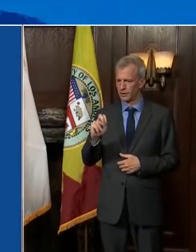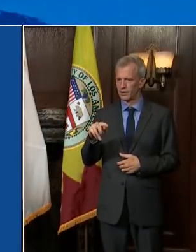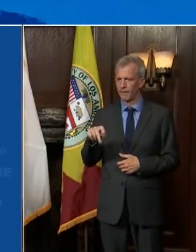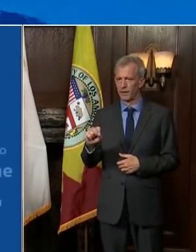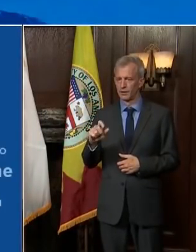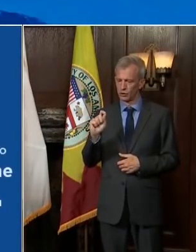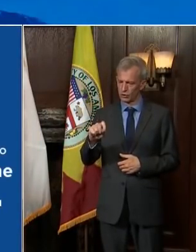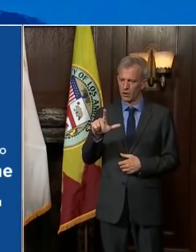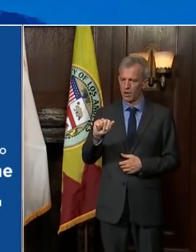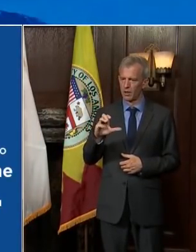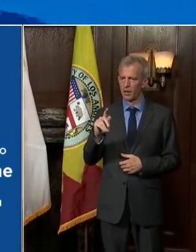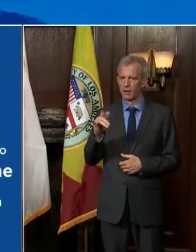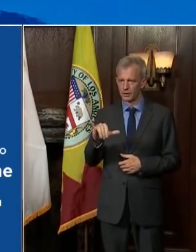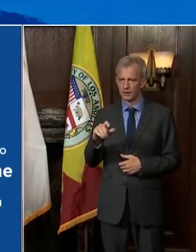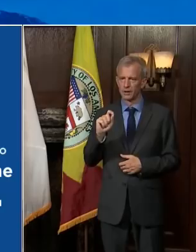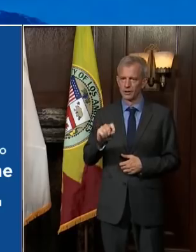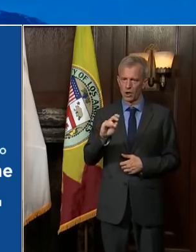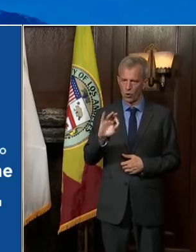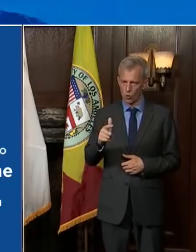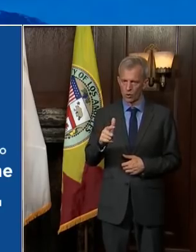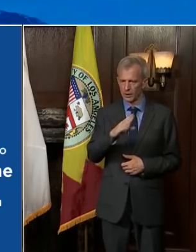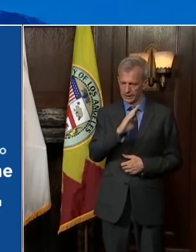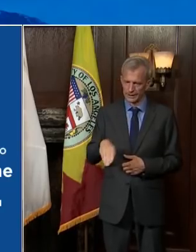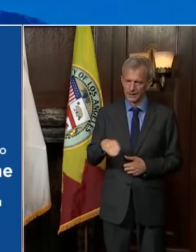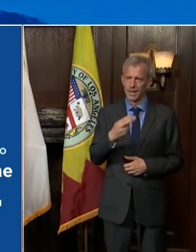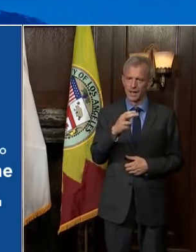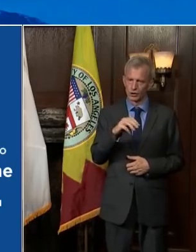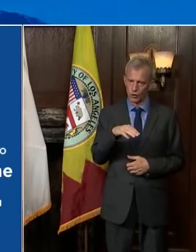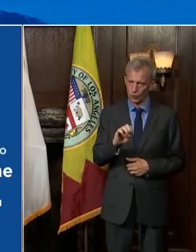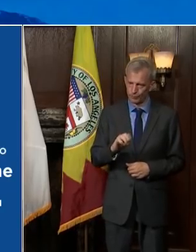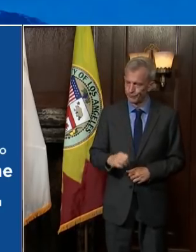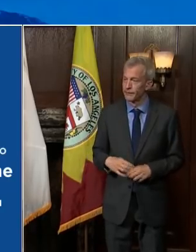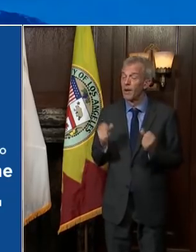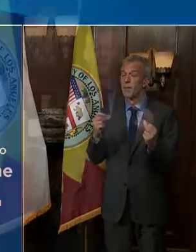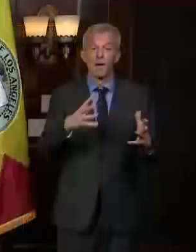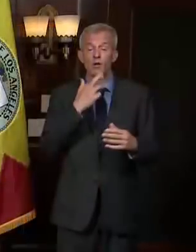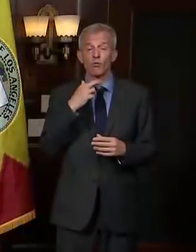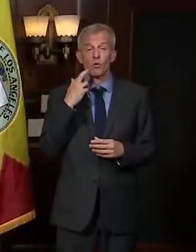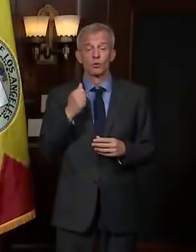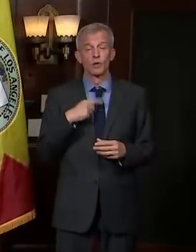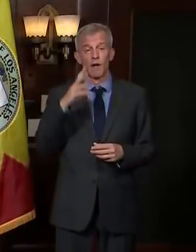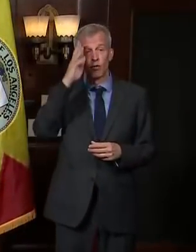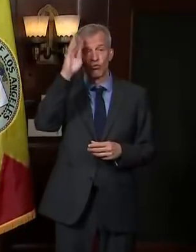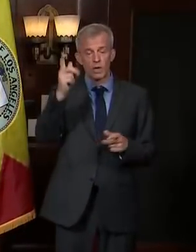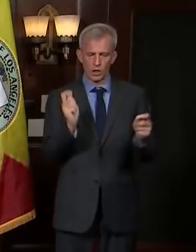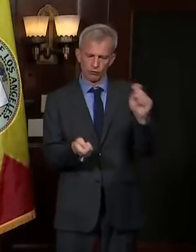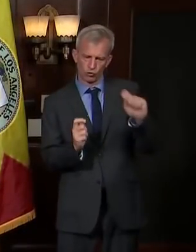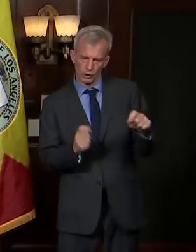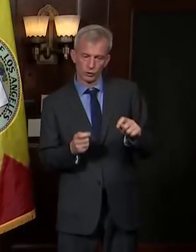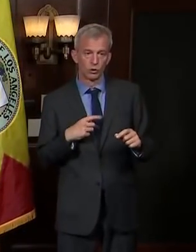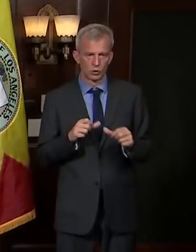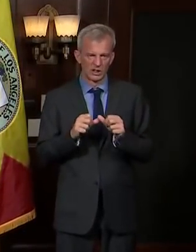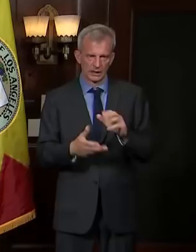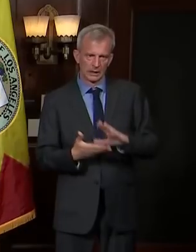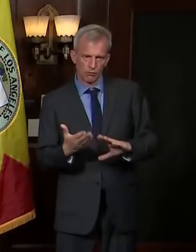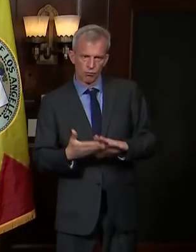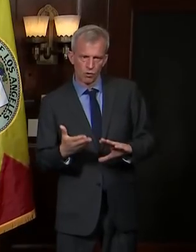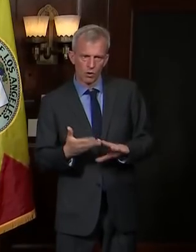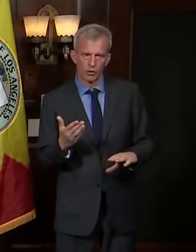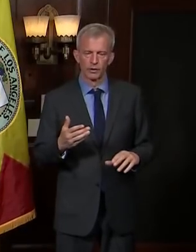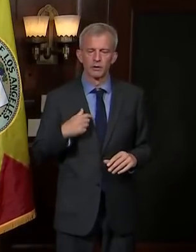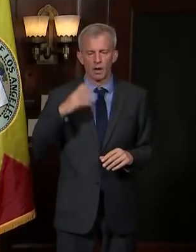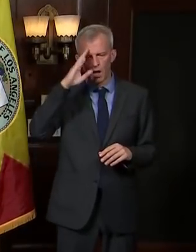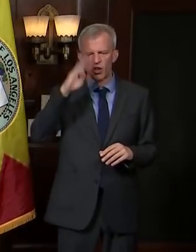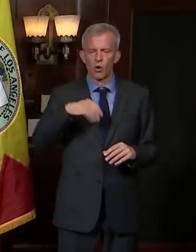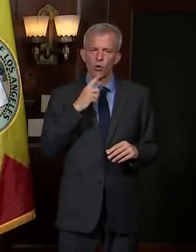specialevents.lacity.org/home. Many restaurants have also made creative changes to keep afloat, and I know how difficult it's been. People who I've